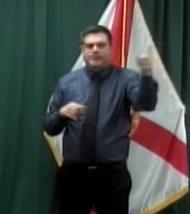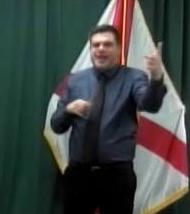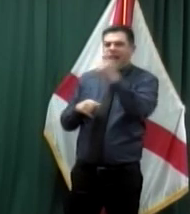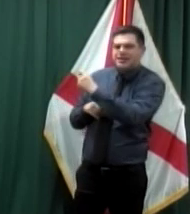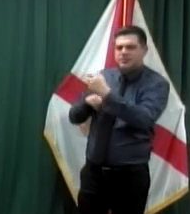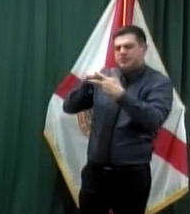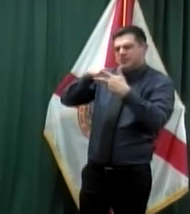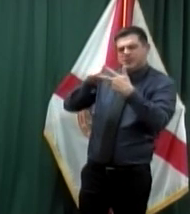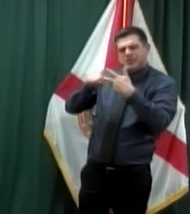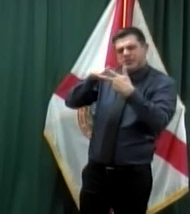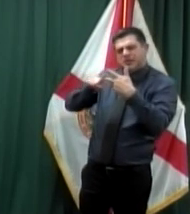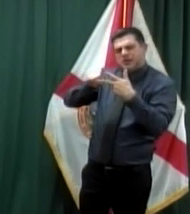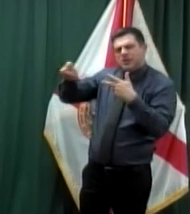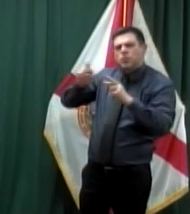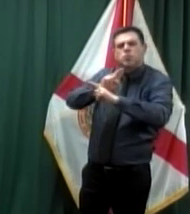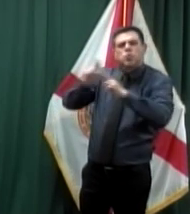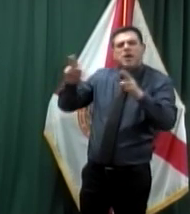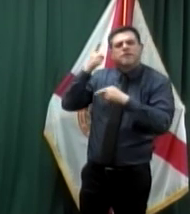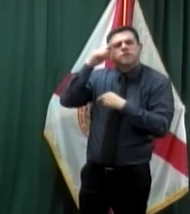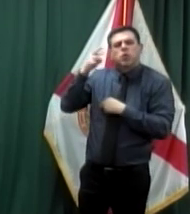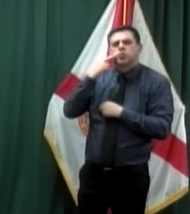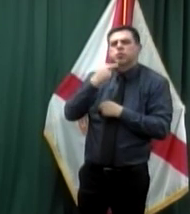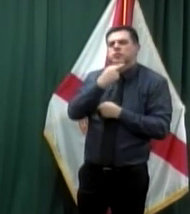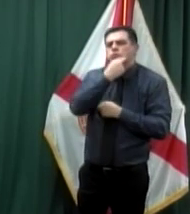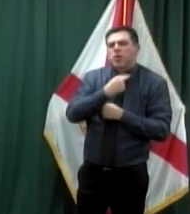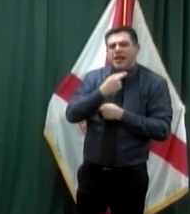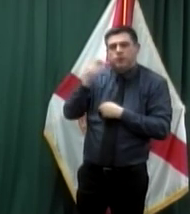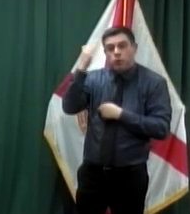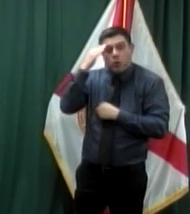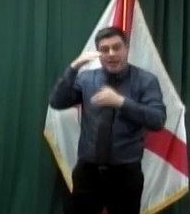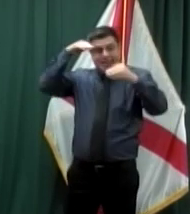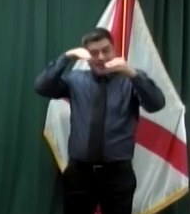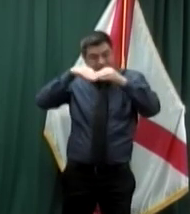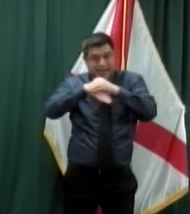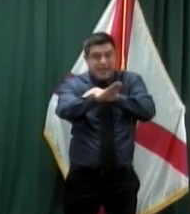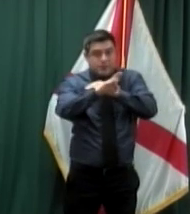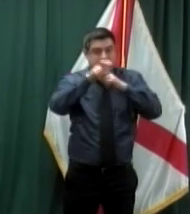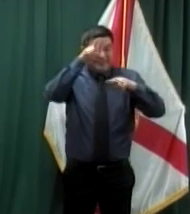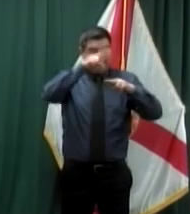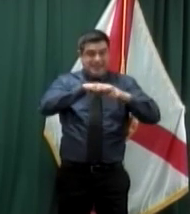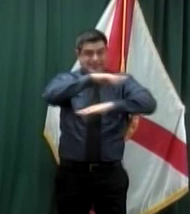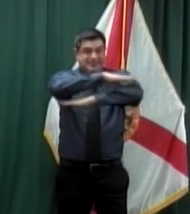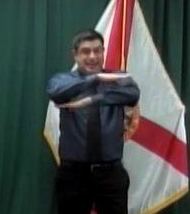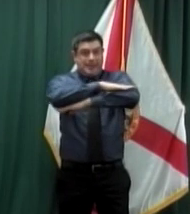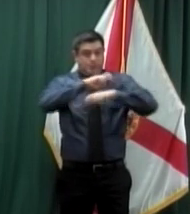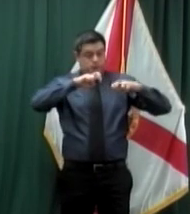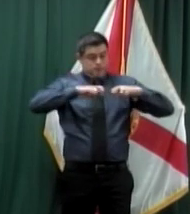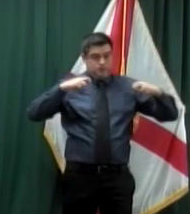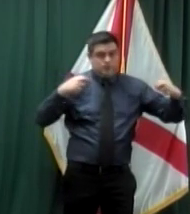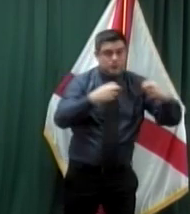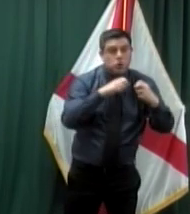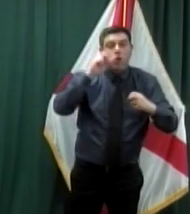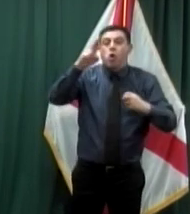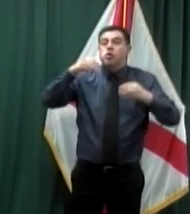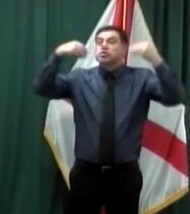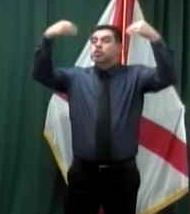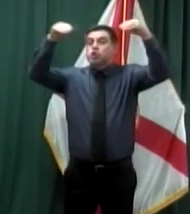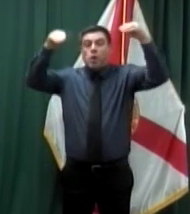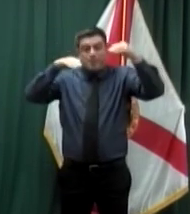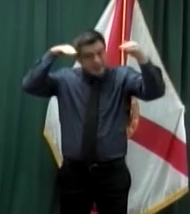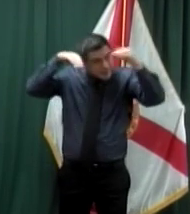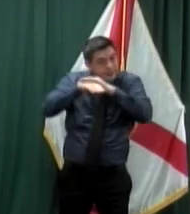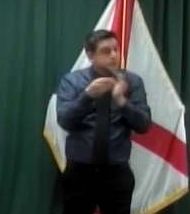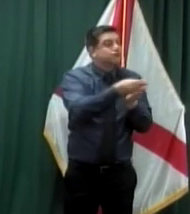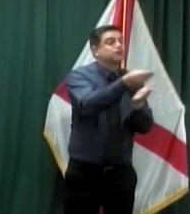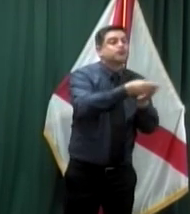and are you ready to shop in? Right. There was like 14-15% in both categories that said not till next year.